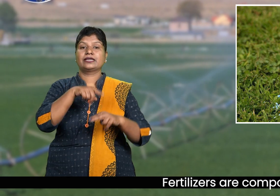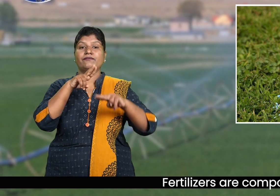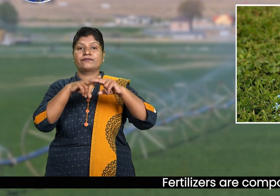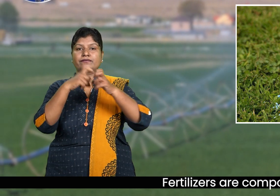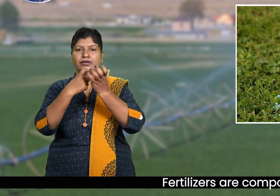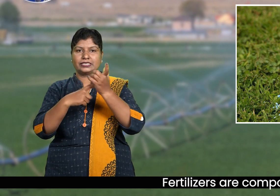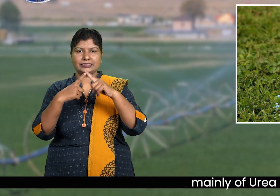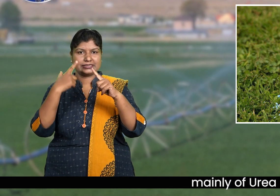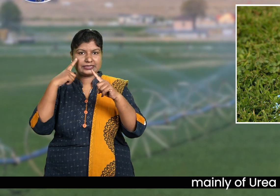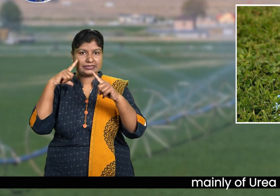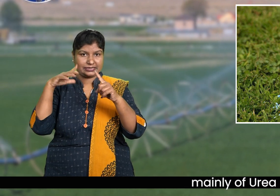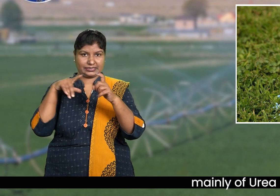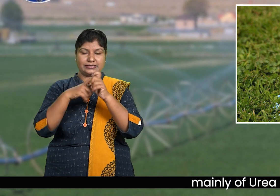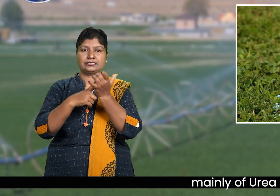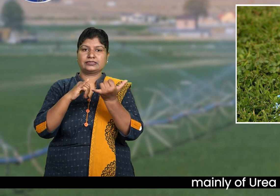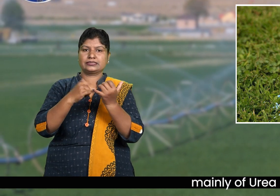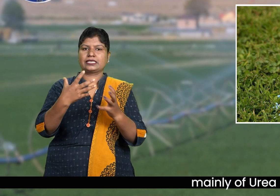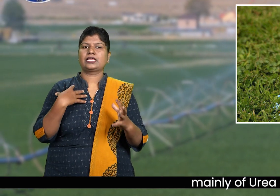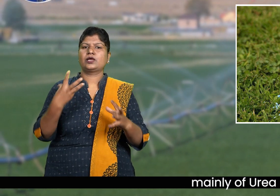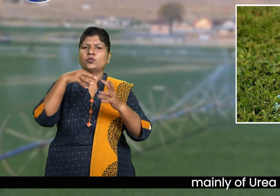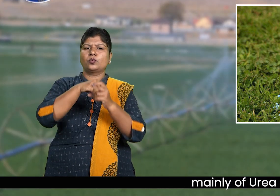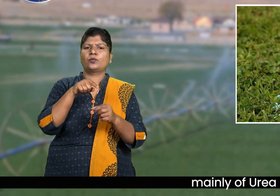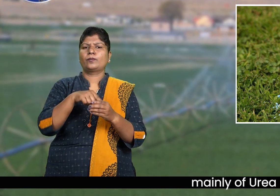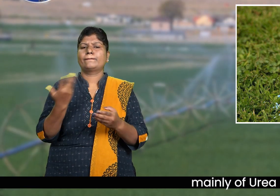Fertilizers are composed mainly of urea,